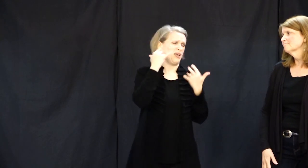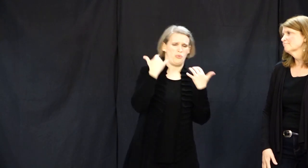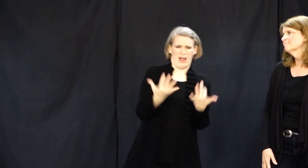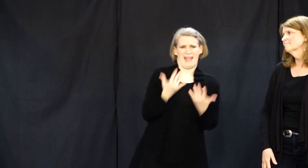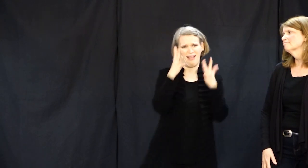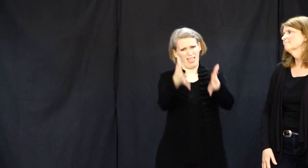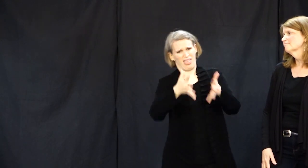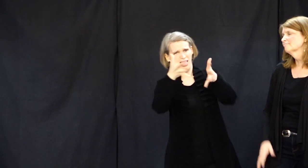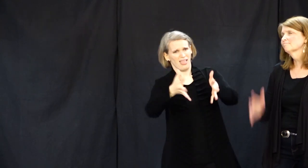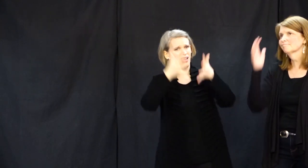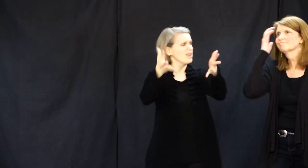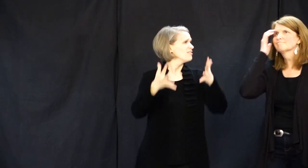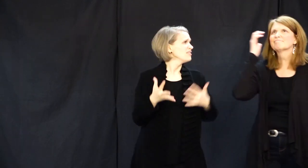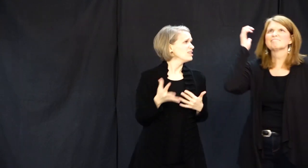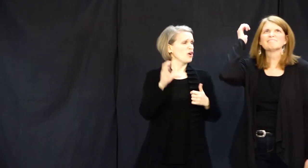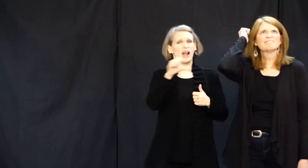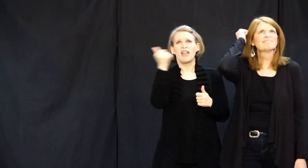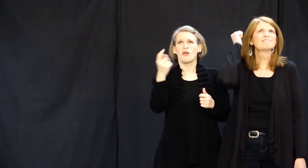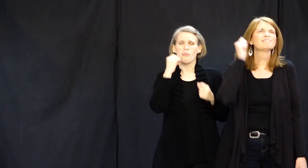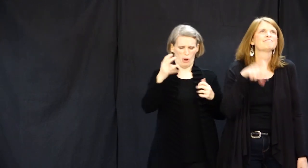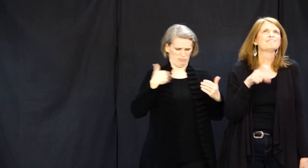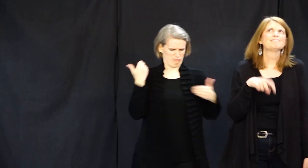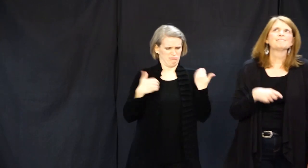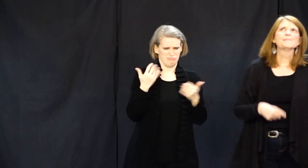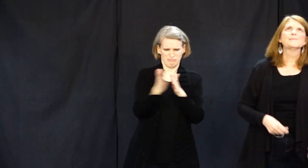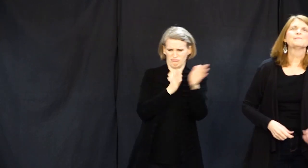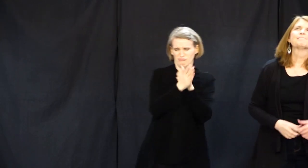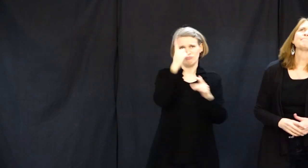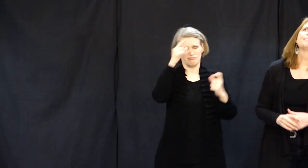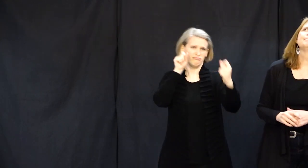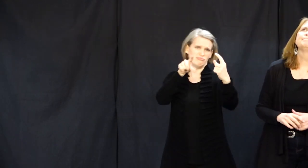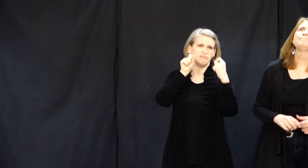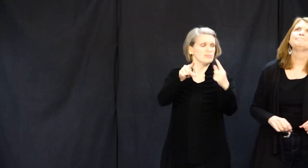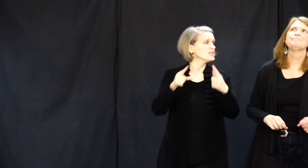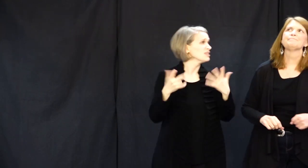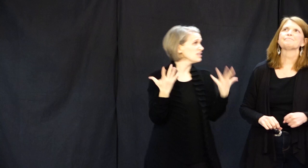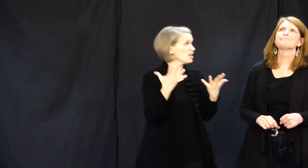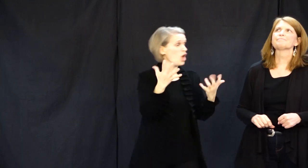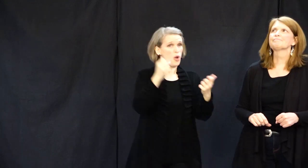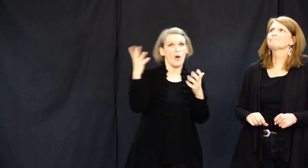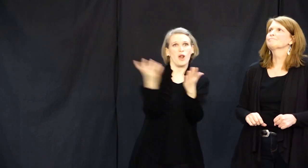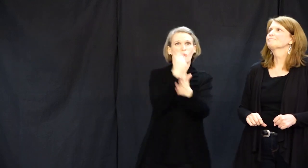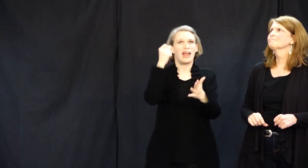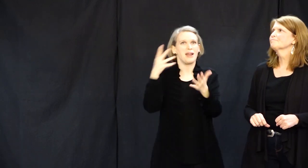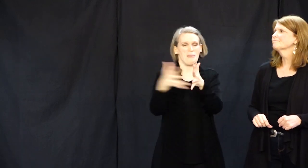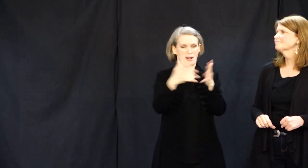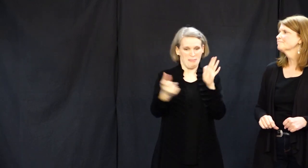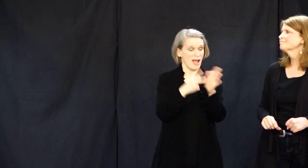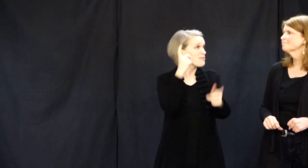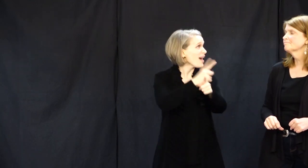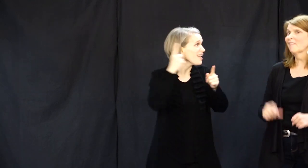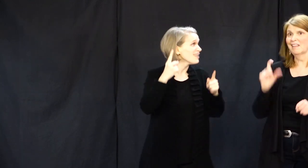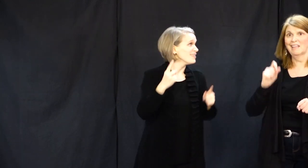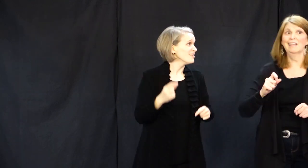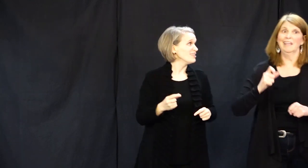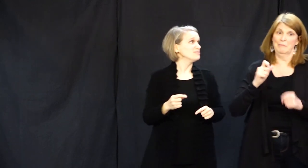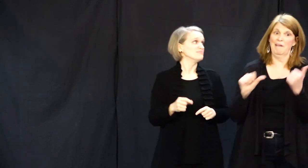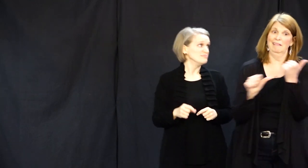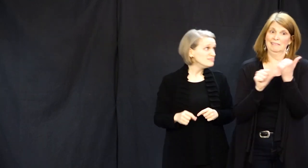mean? No one has my resilience or matches my practical tactical brilliance. You want to fight for your land back? I need my right-hand man back. Yeah, get